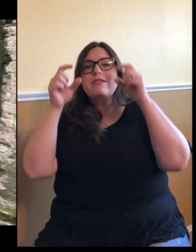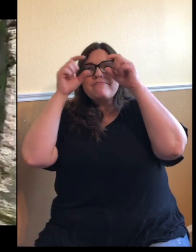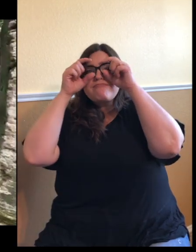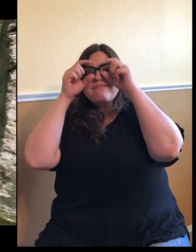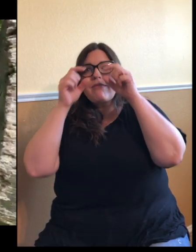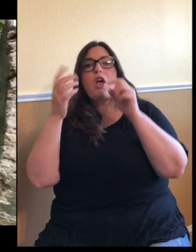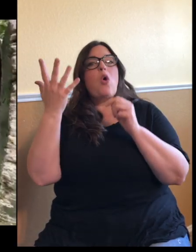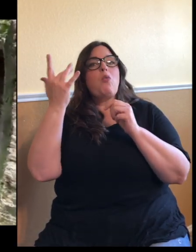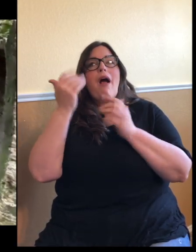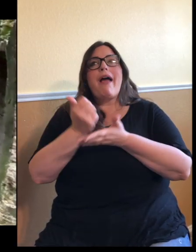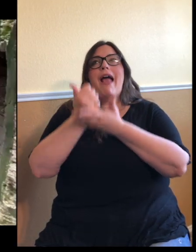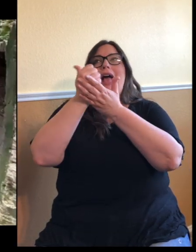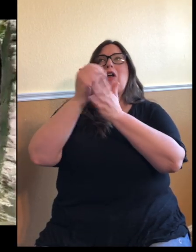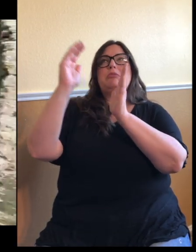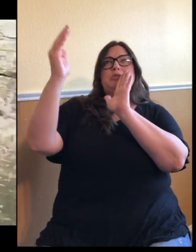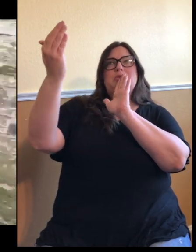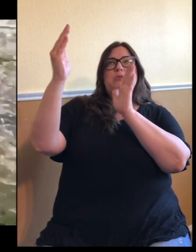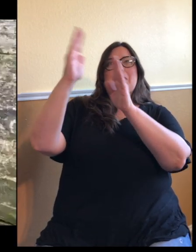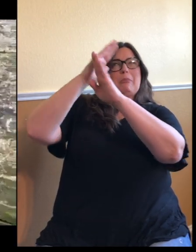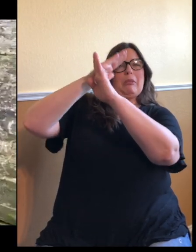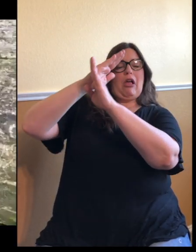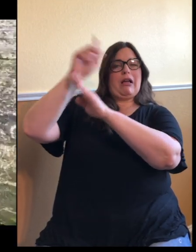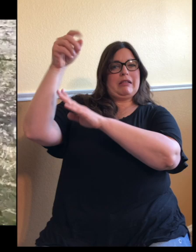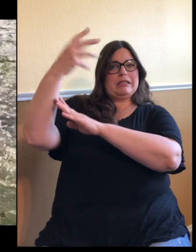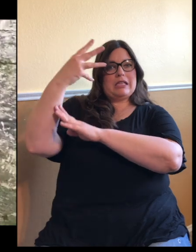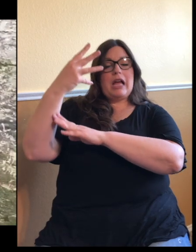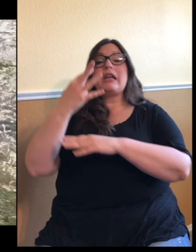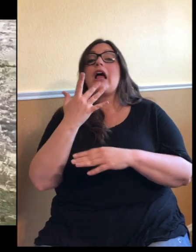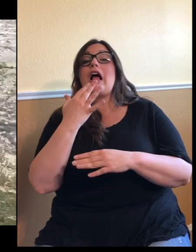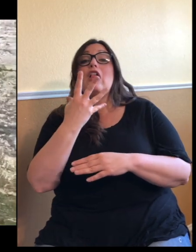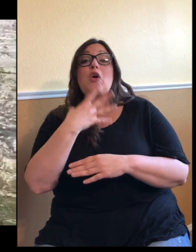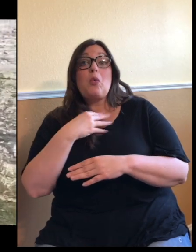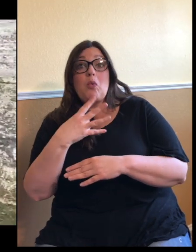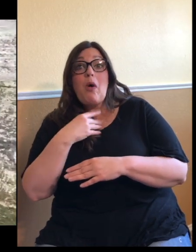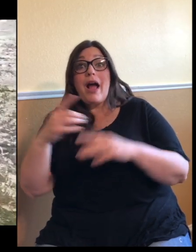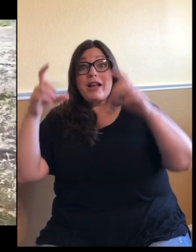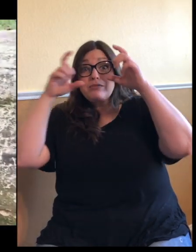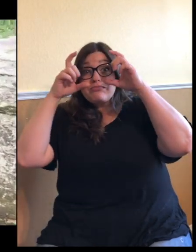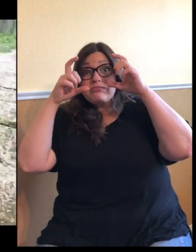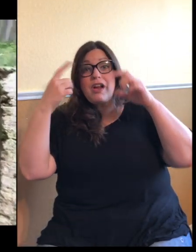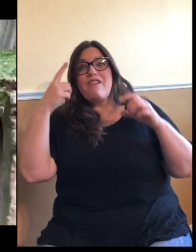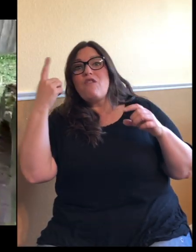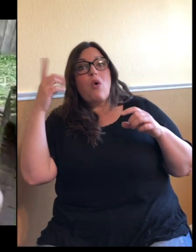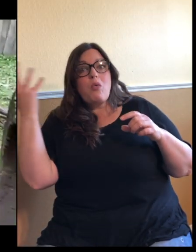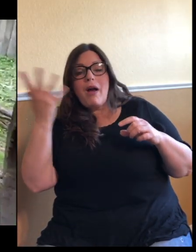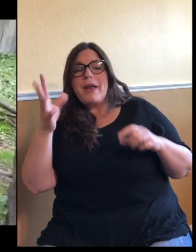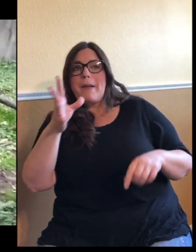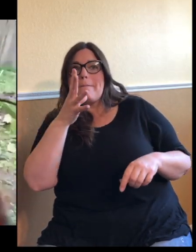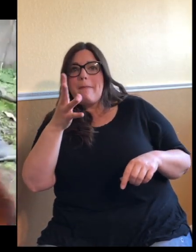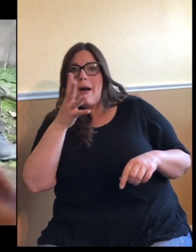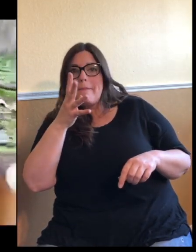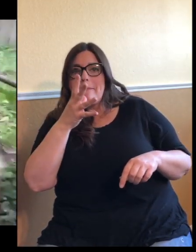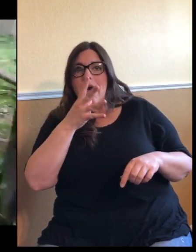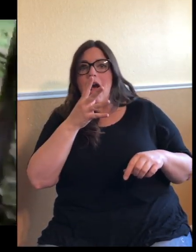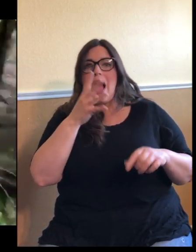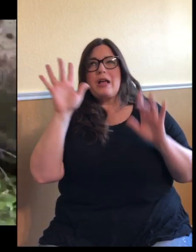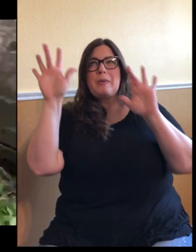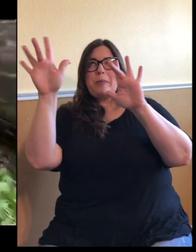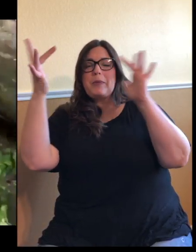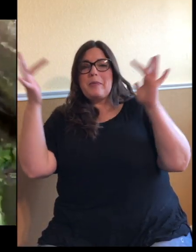sunlight. And then the white coloration actually luminesces in the dark so cubs can find their mothers. So they're pretty cool. The bottoms of